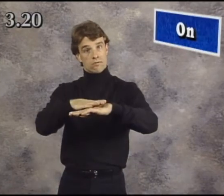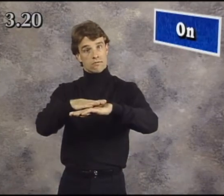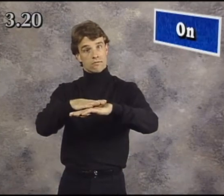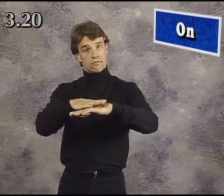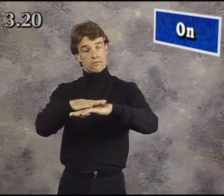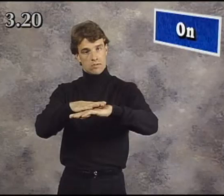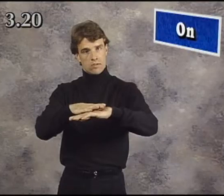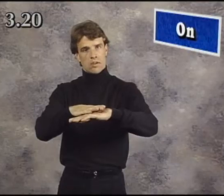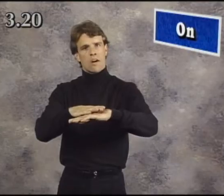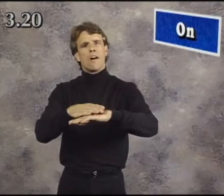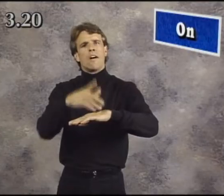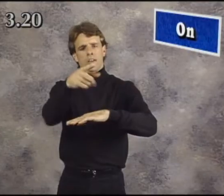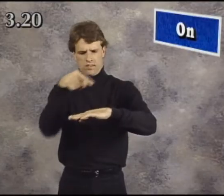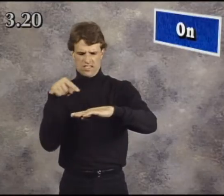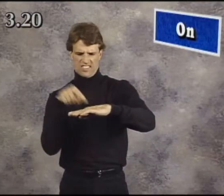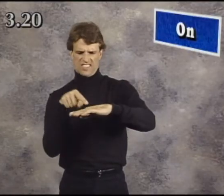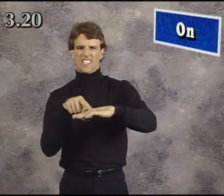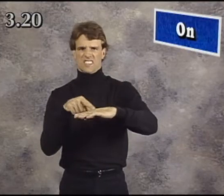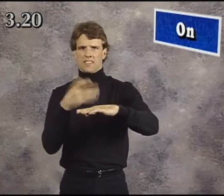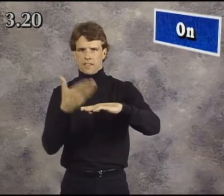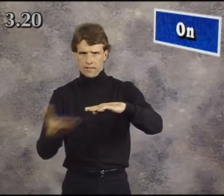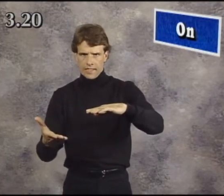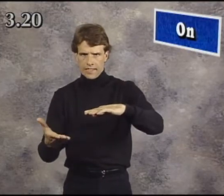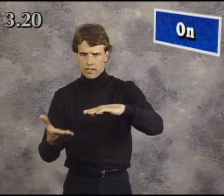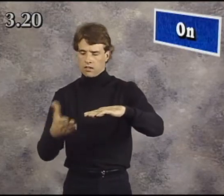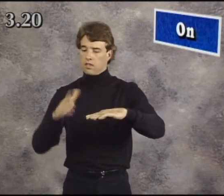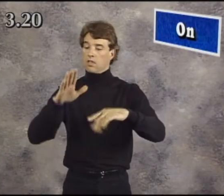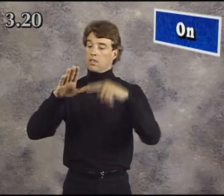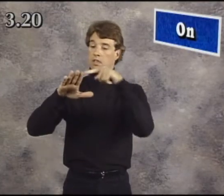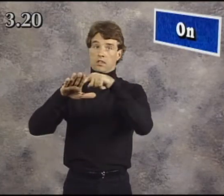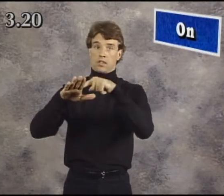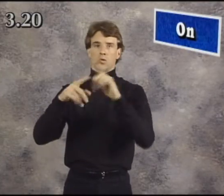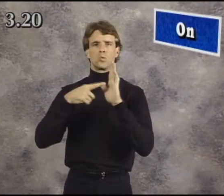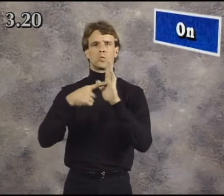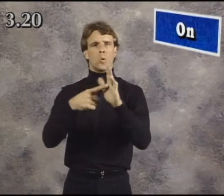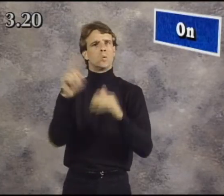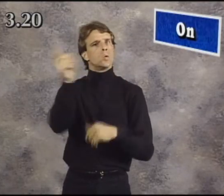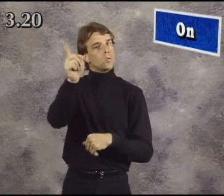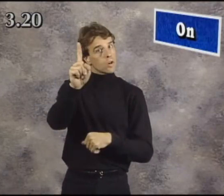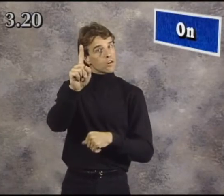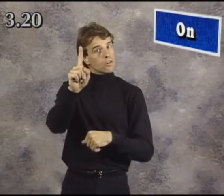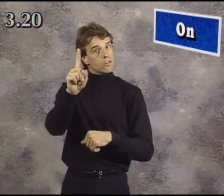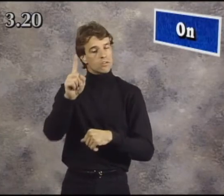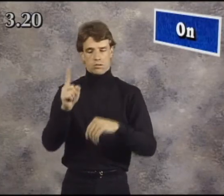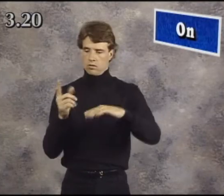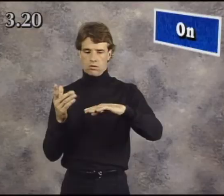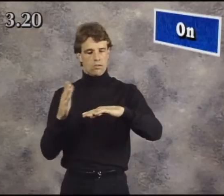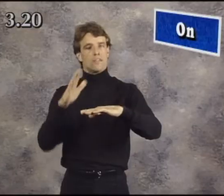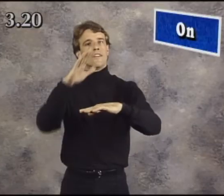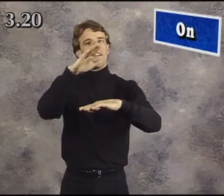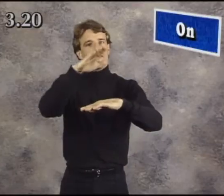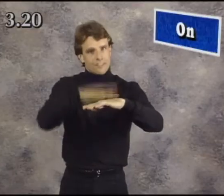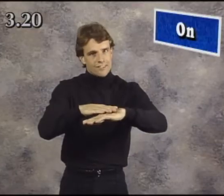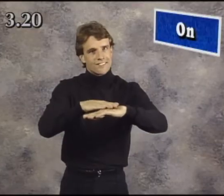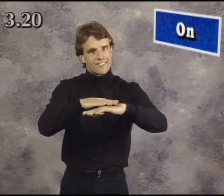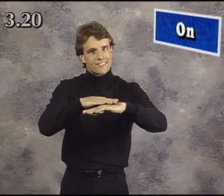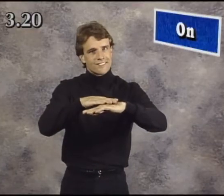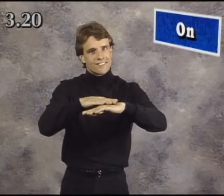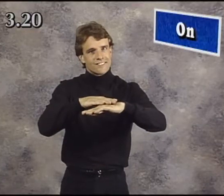On. My left hand becomes the surface of a thing. My right hand shows that something is on